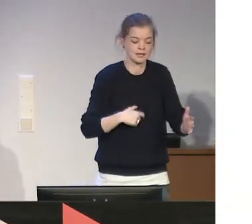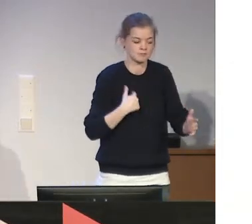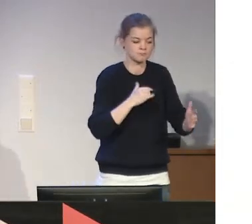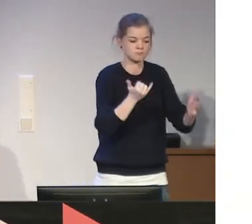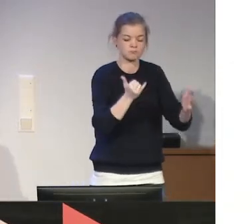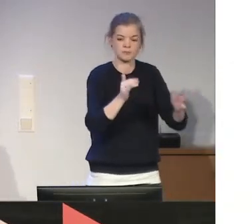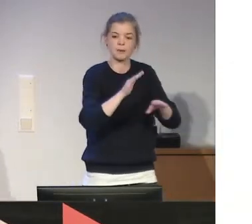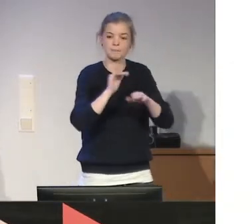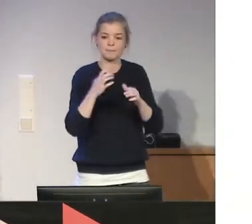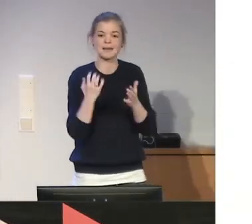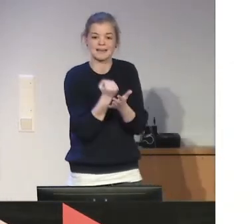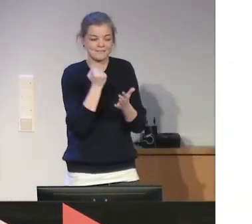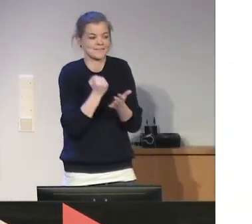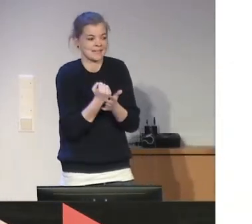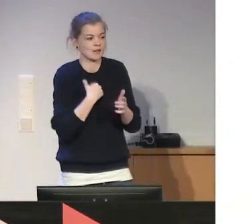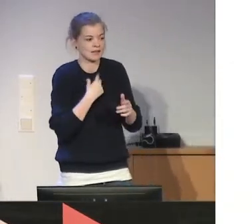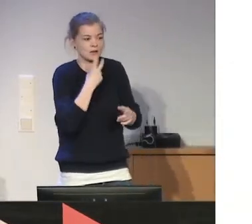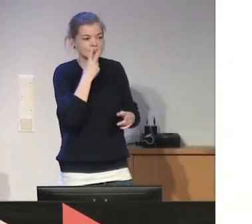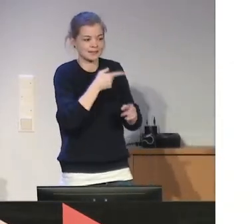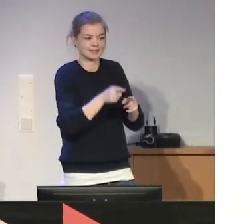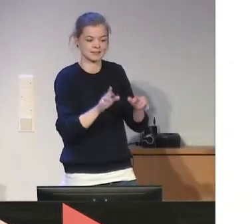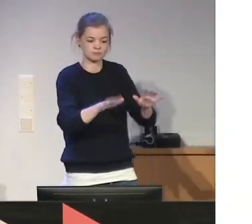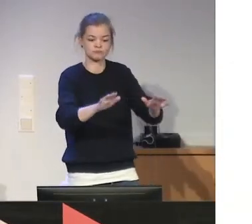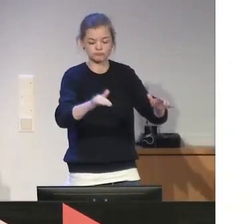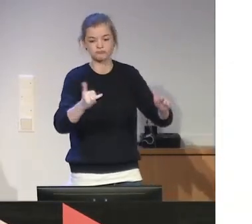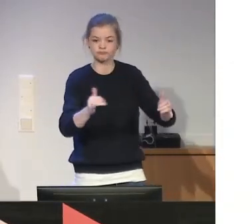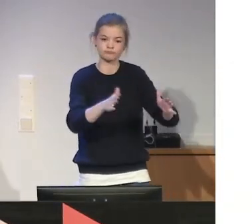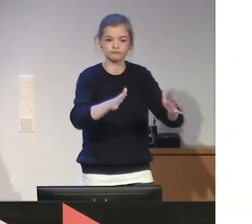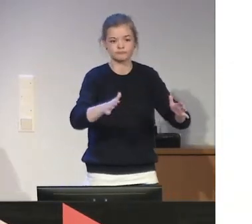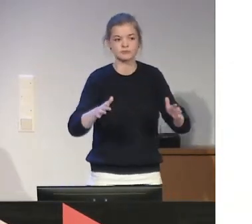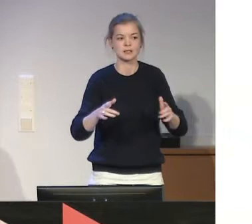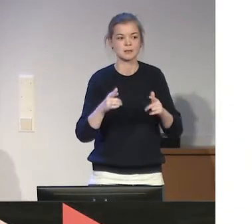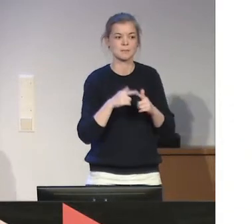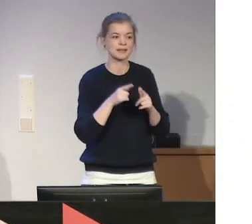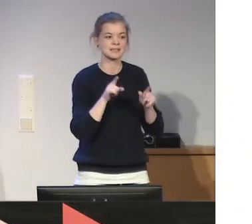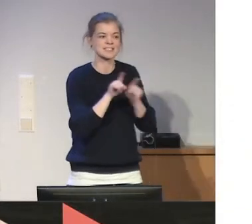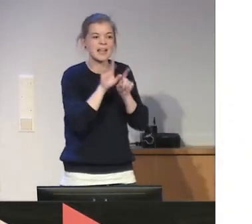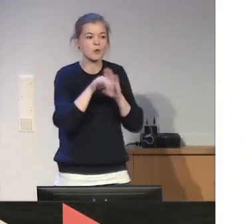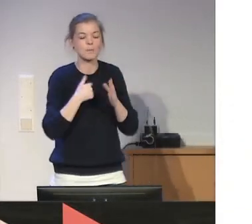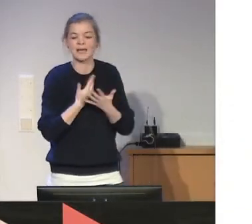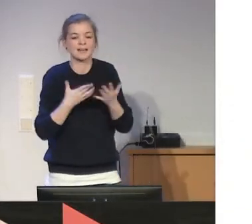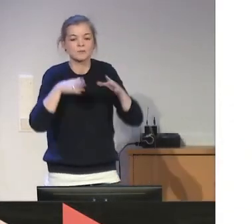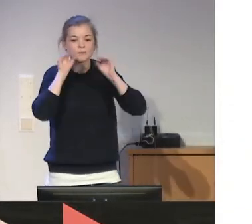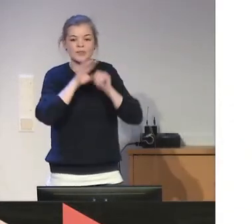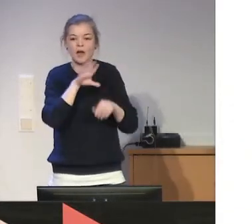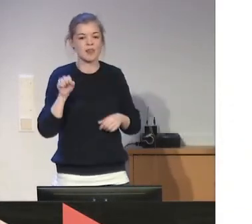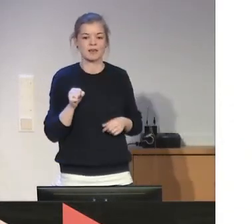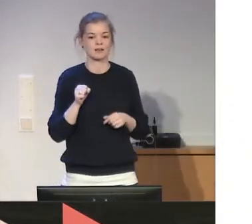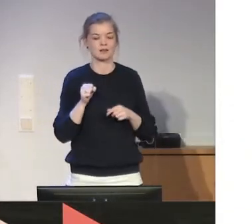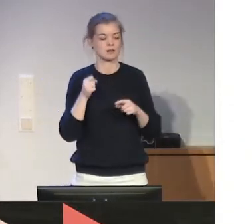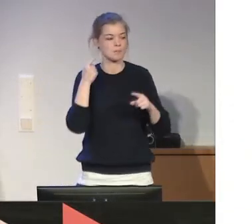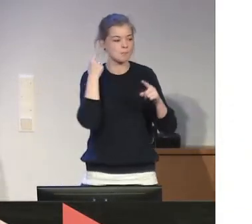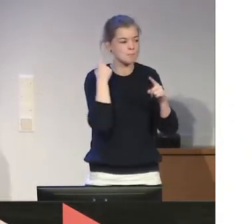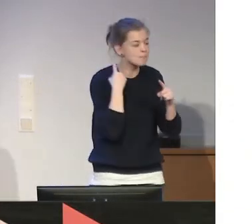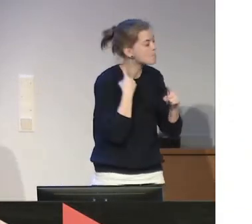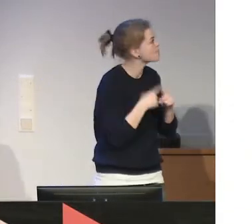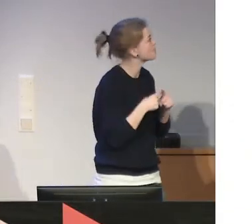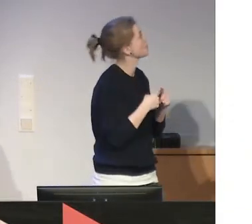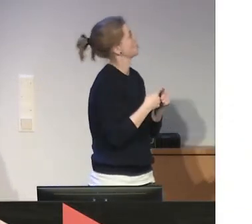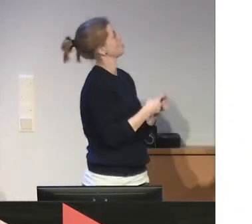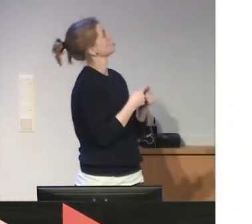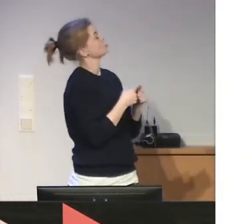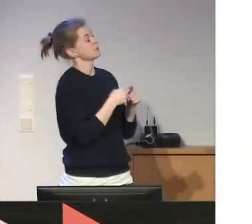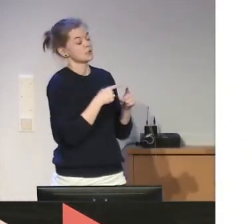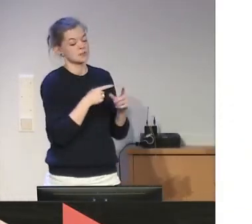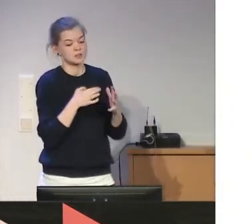he was using with me in my hands, that's kind of the signs that I could actually see, but I didn't understand